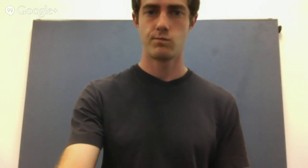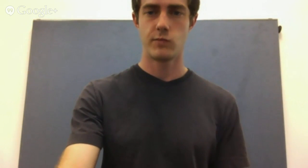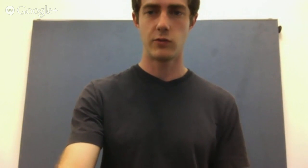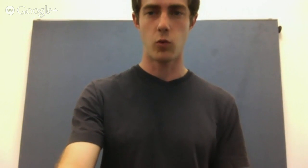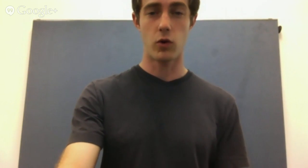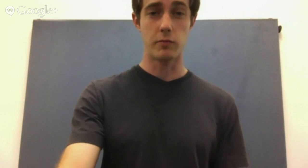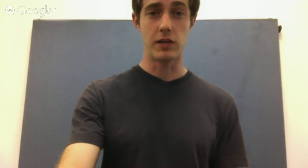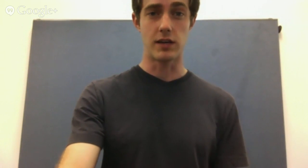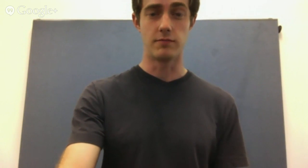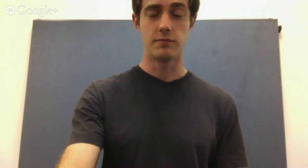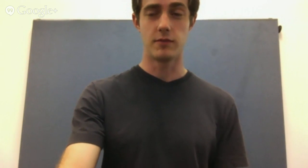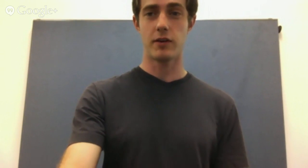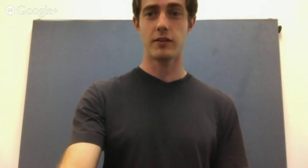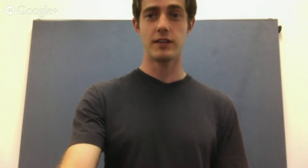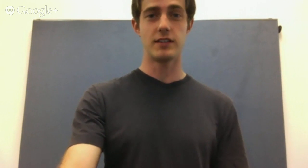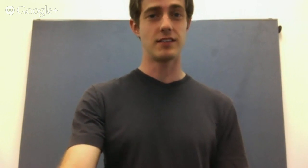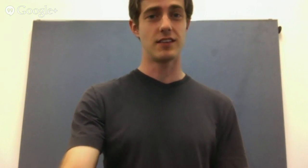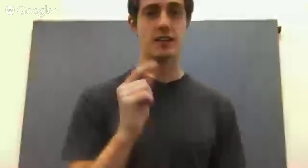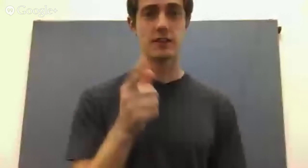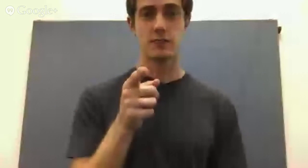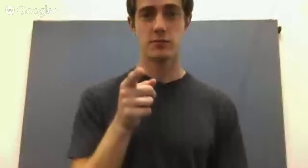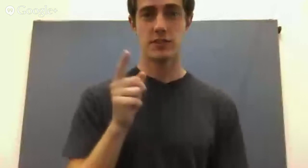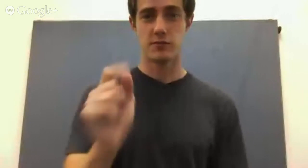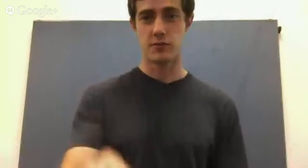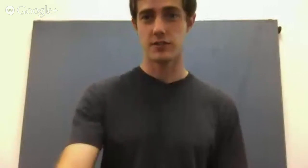it's warning me again? Apparently it didn't like Sifters either.